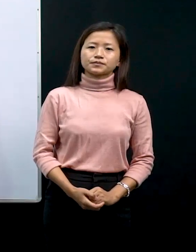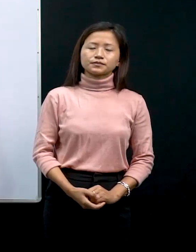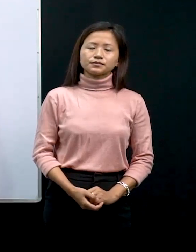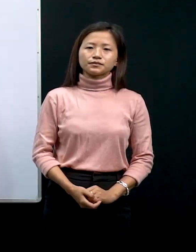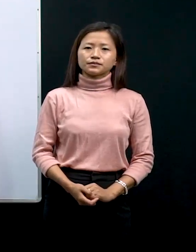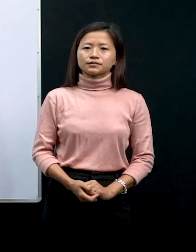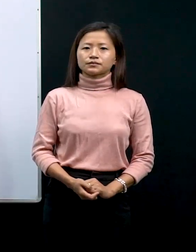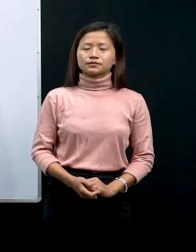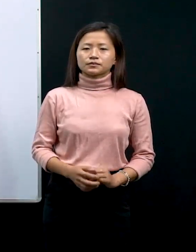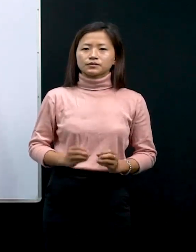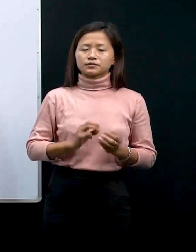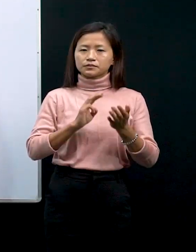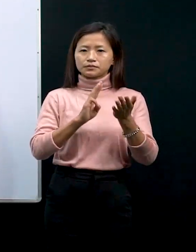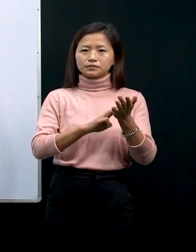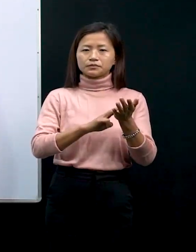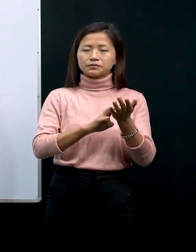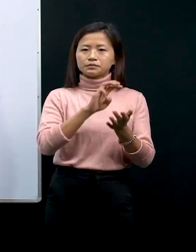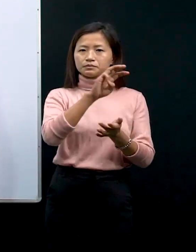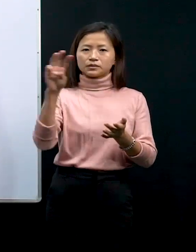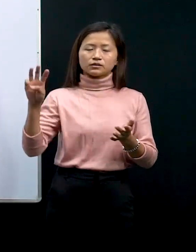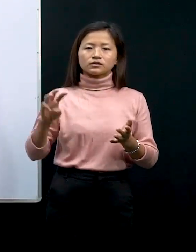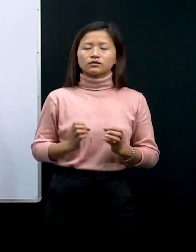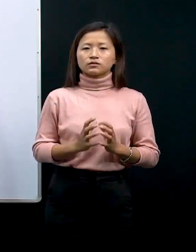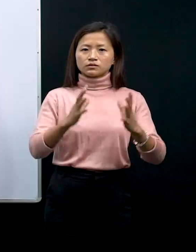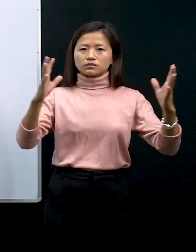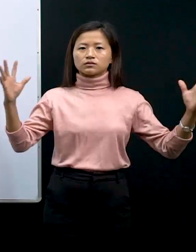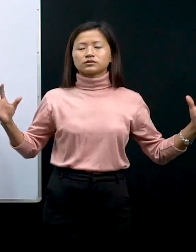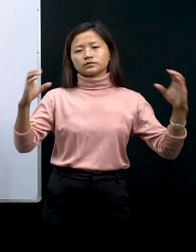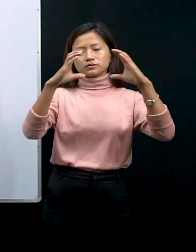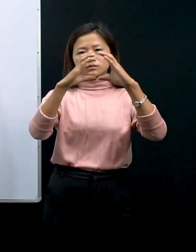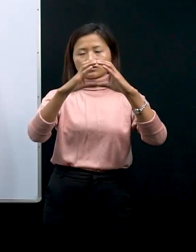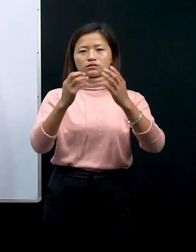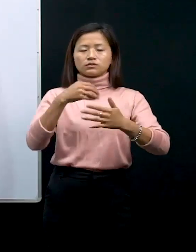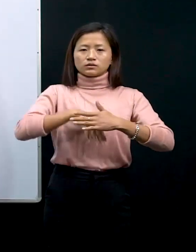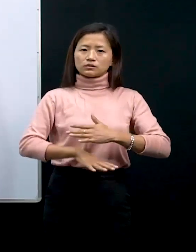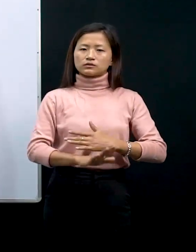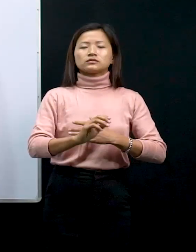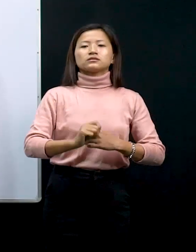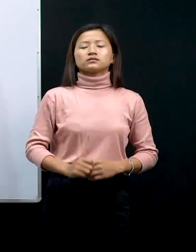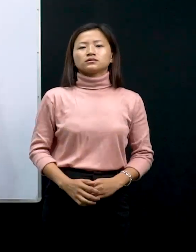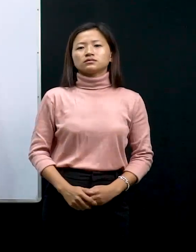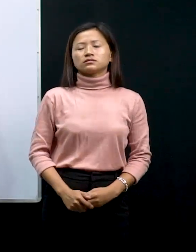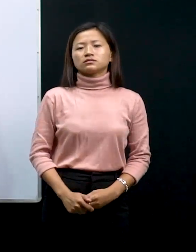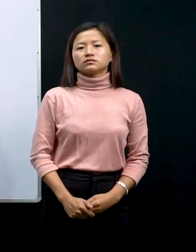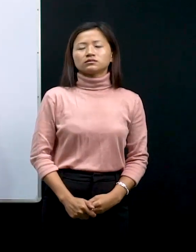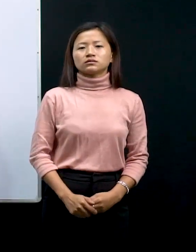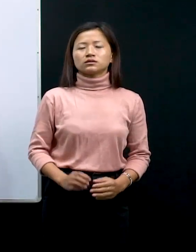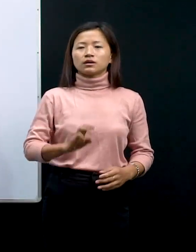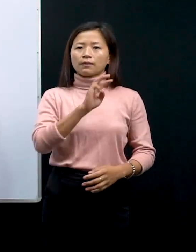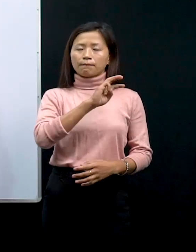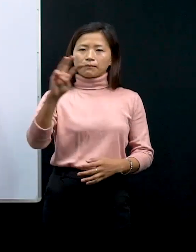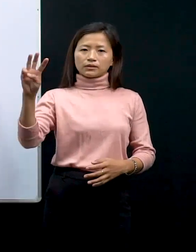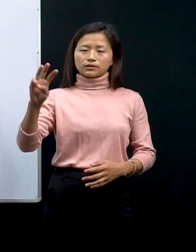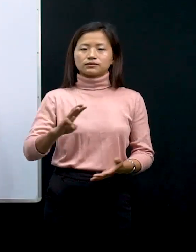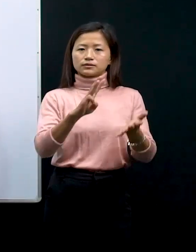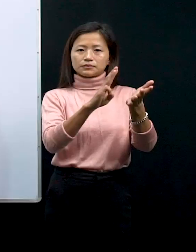So, millions of tangent can be drawn to a circle. How many tangent can be drawn to a circle? Millions of